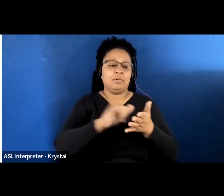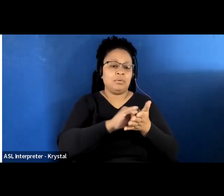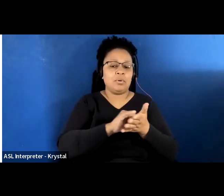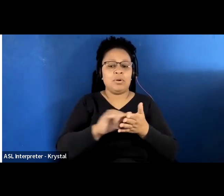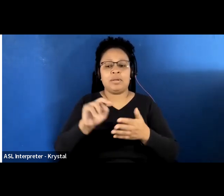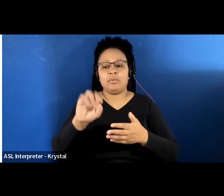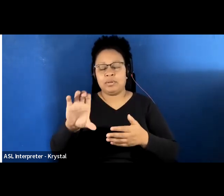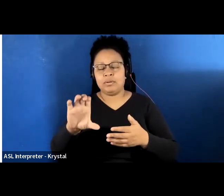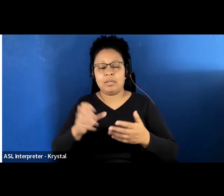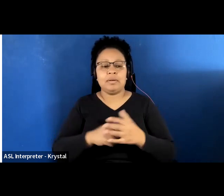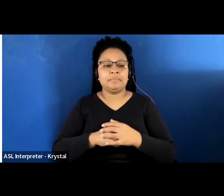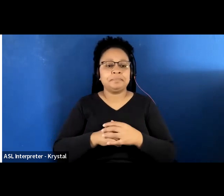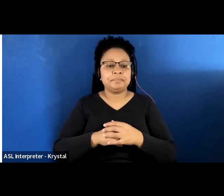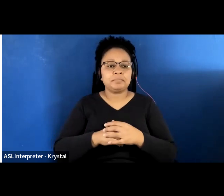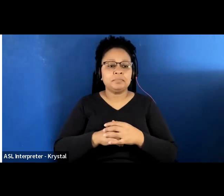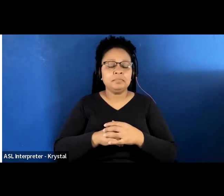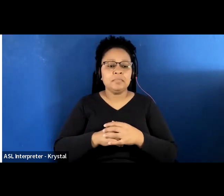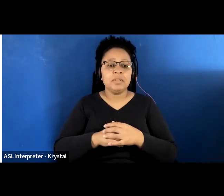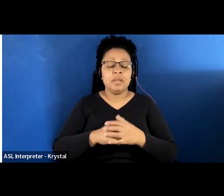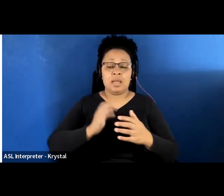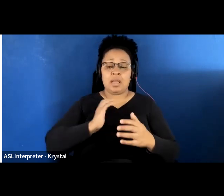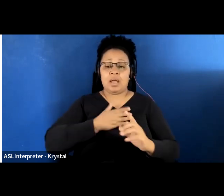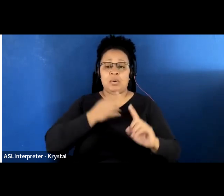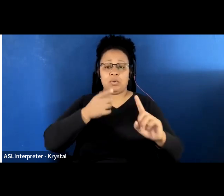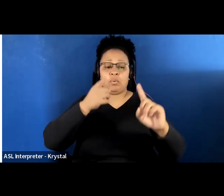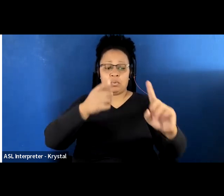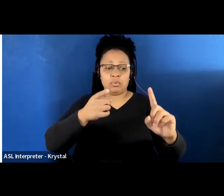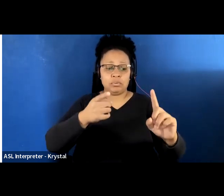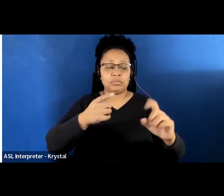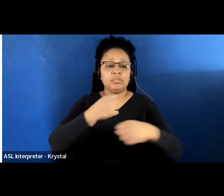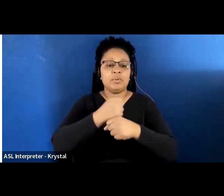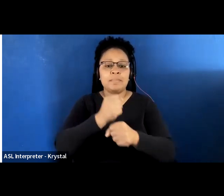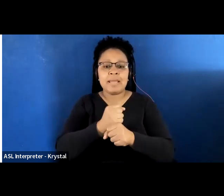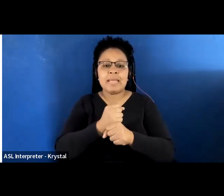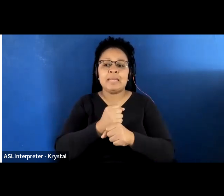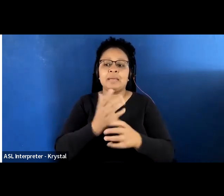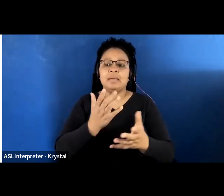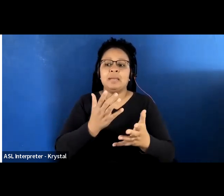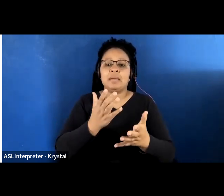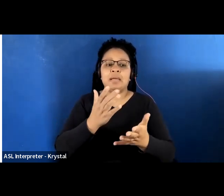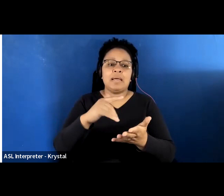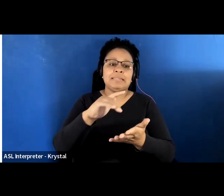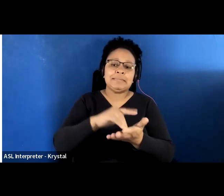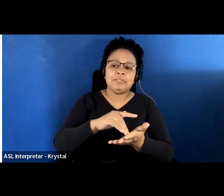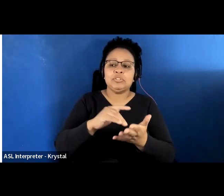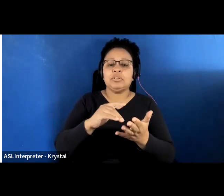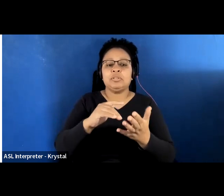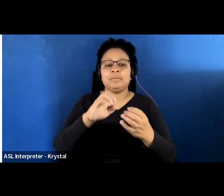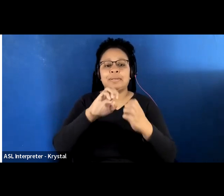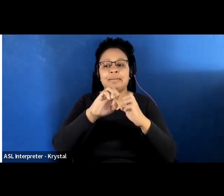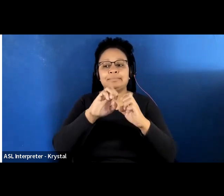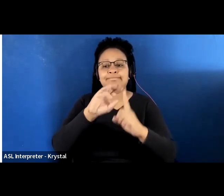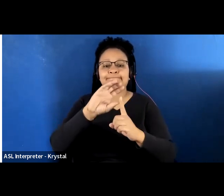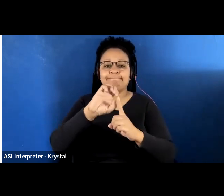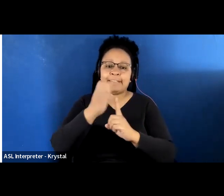Our goals for this session are to create a center environment where